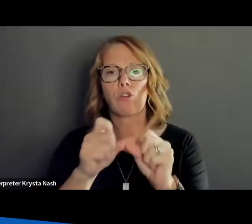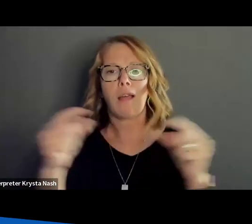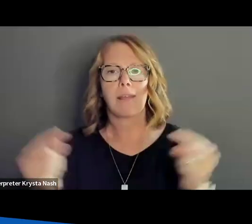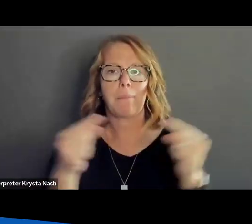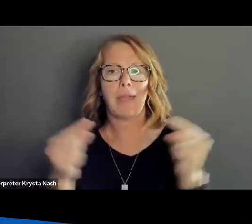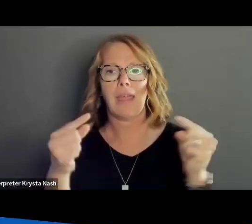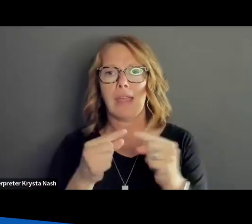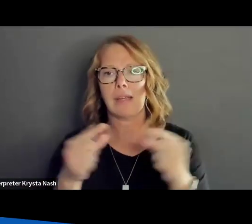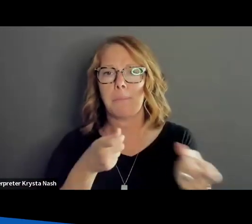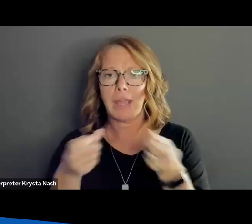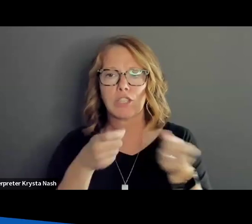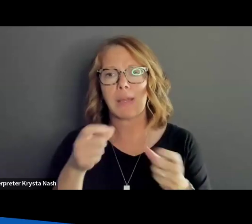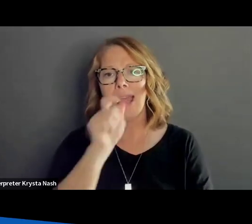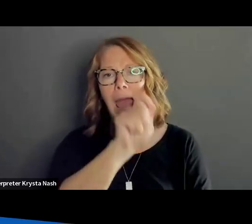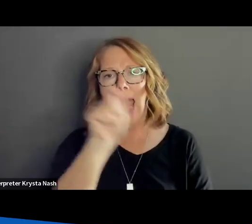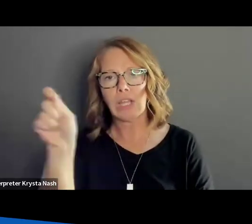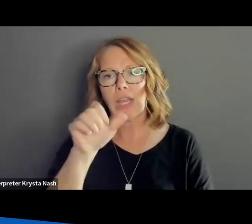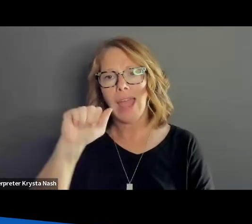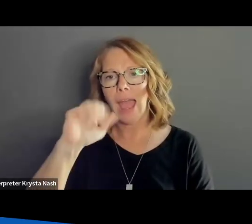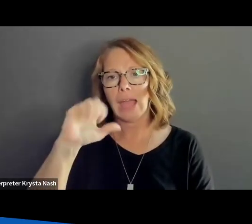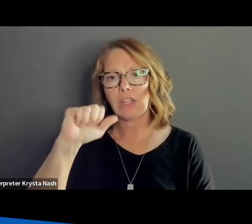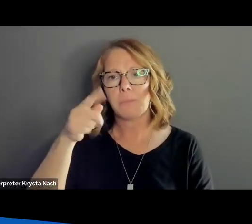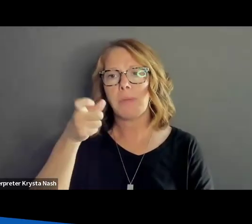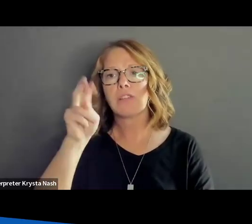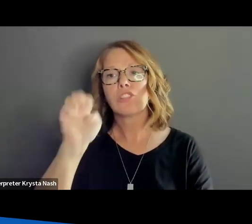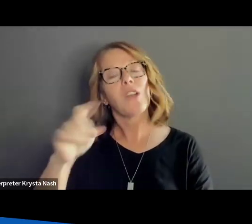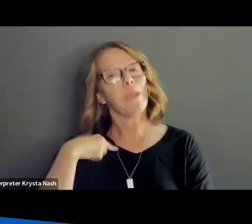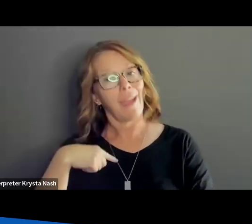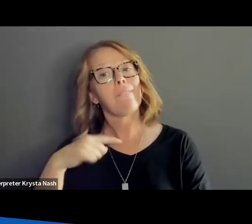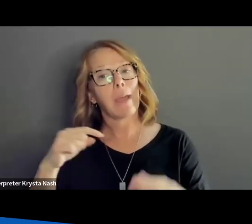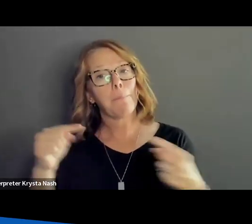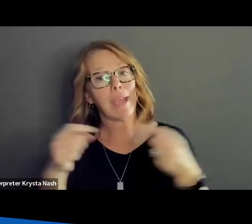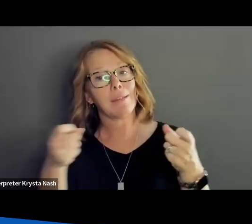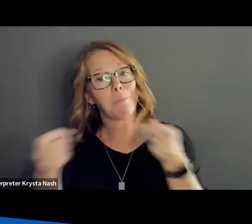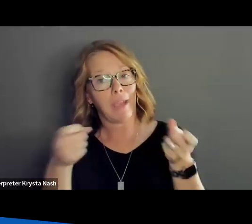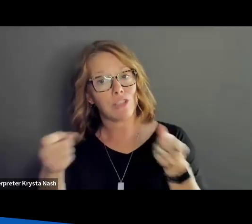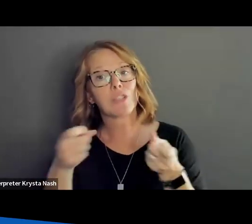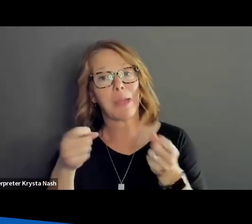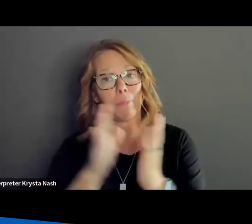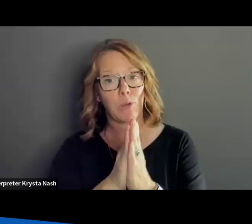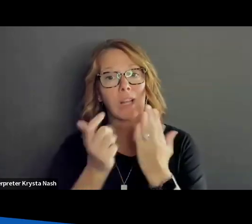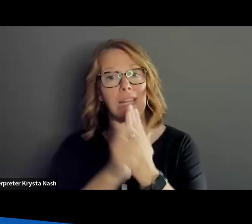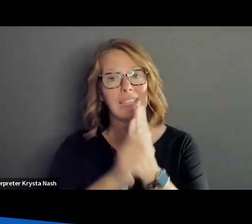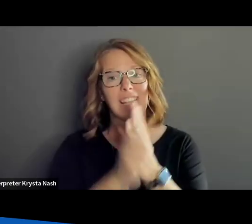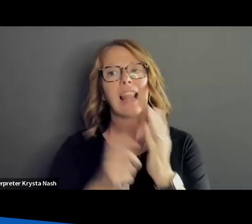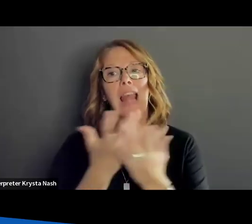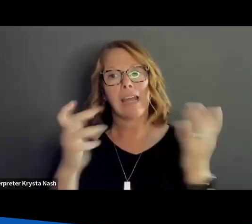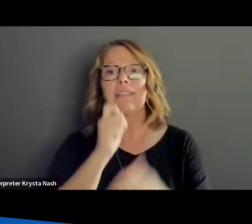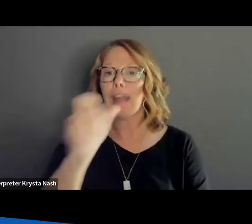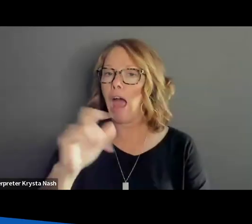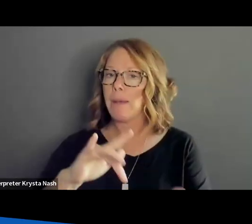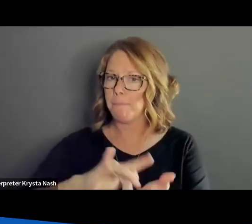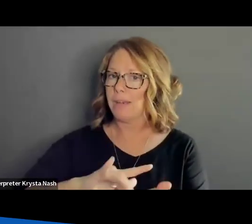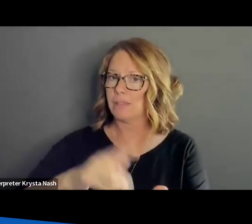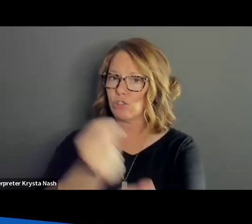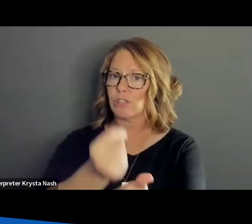management, acupuncture, those sort of things. We have a pain management booklet. There are a lot of non-medication treatments